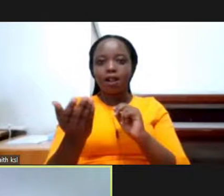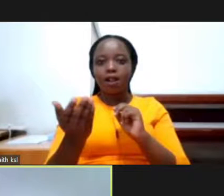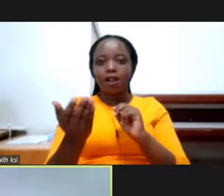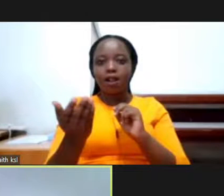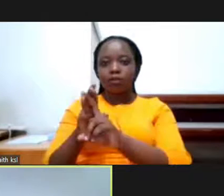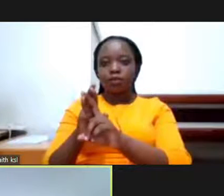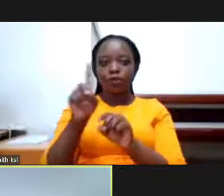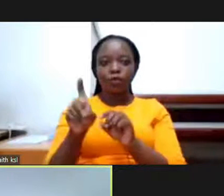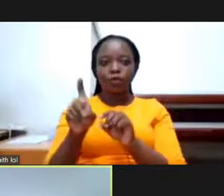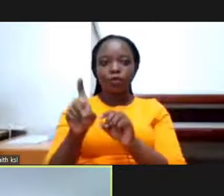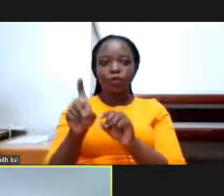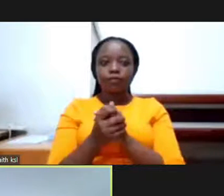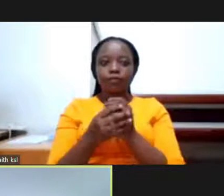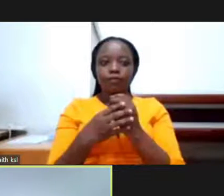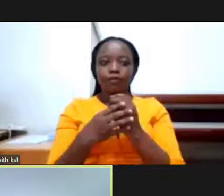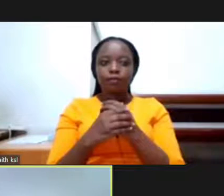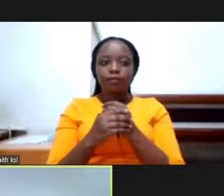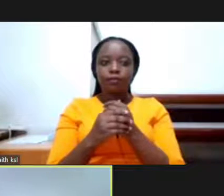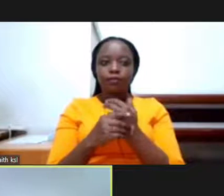Margaret, if you may repeat the question.